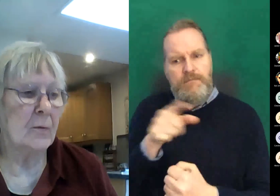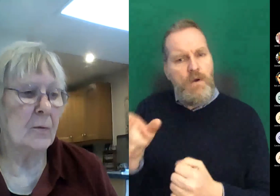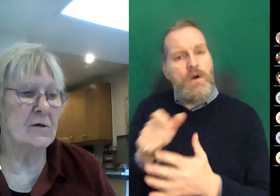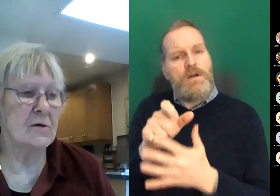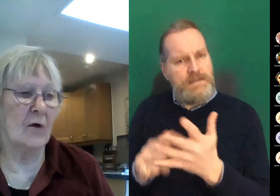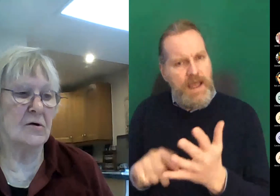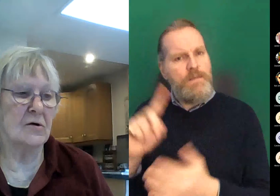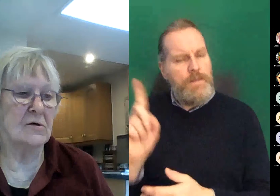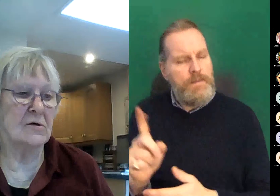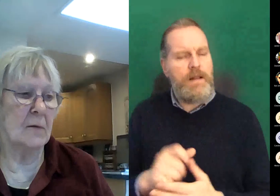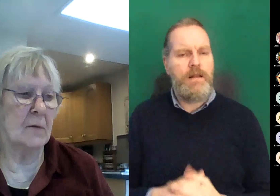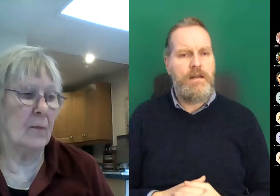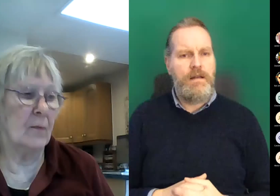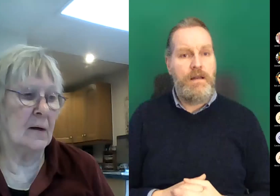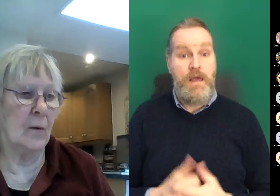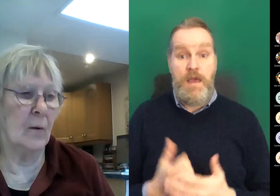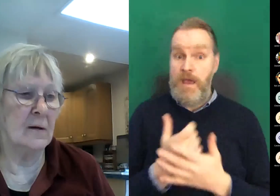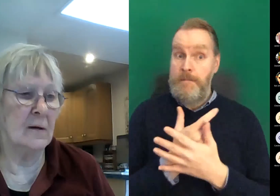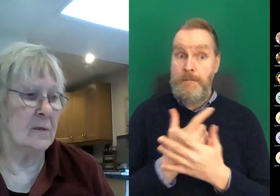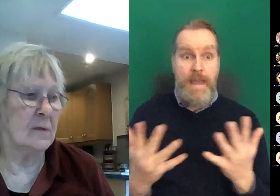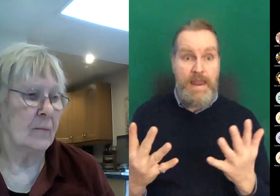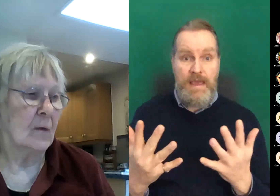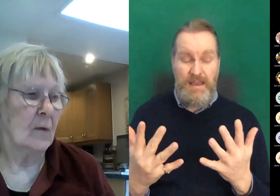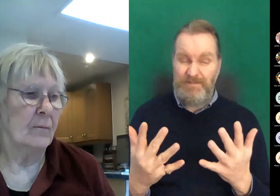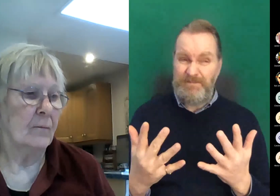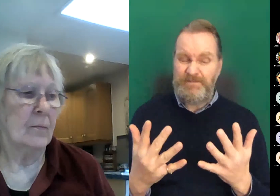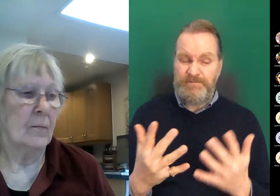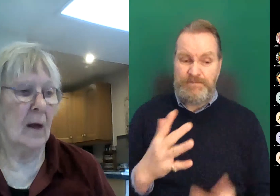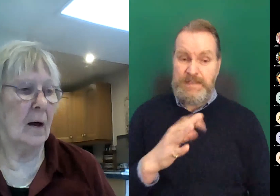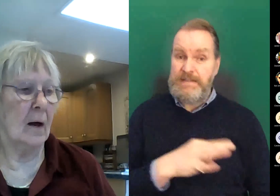Disabled people were disadvantaged in so many ways,